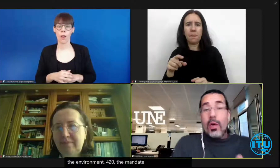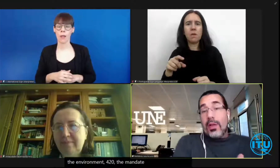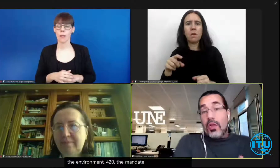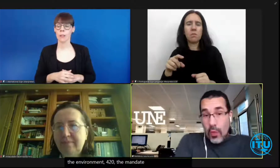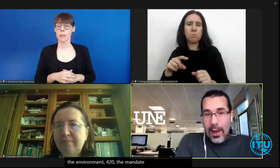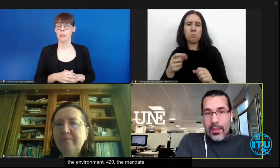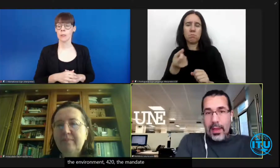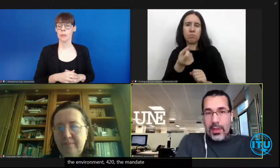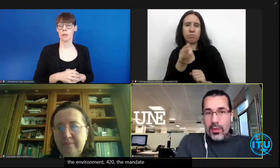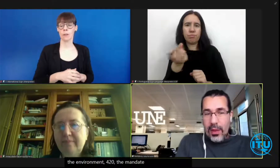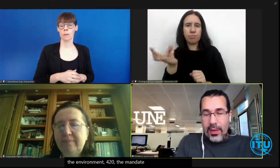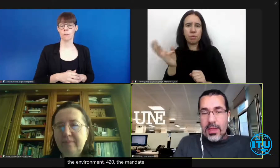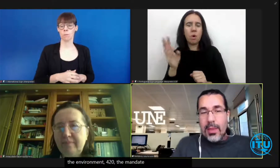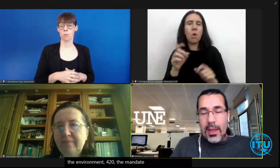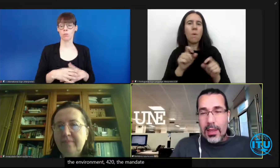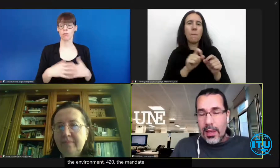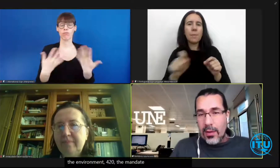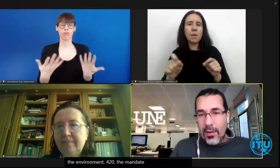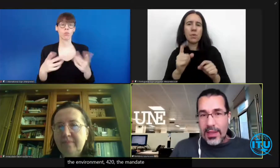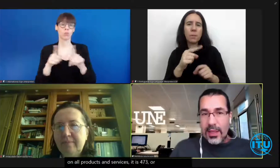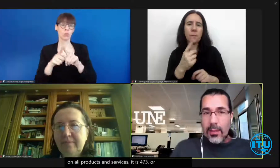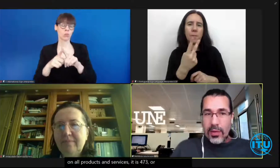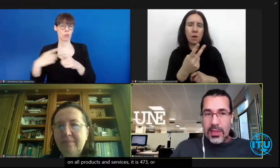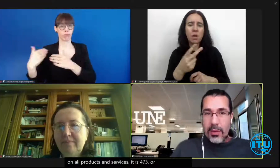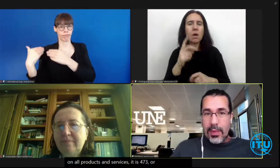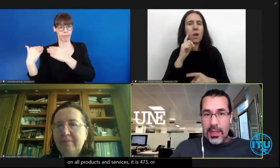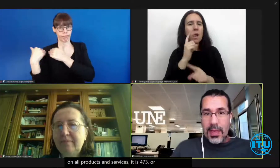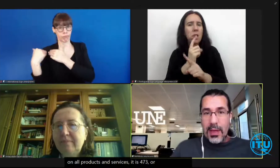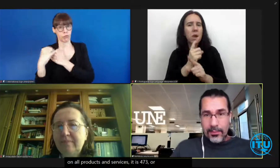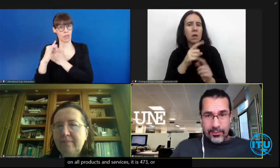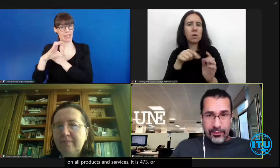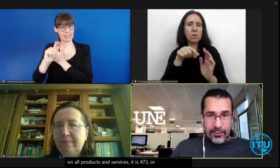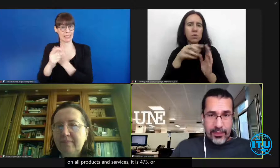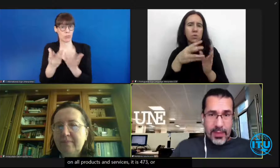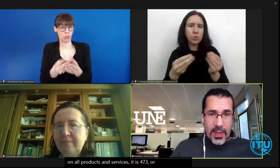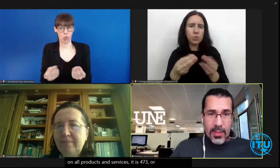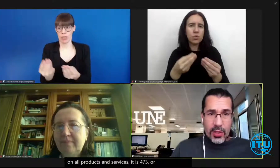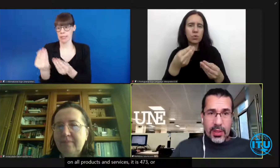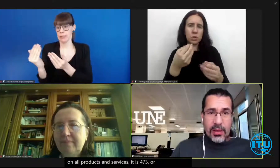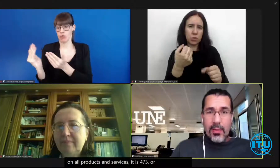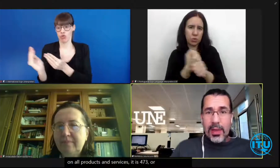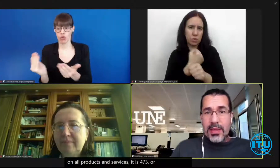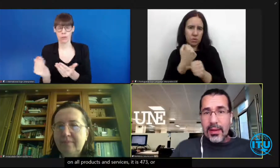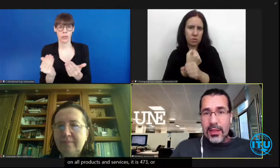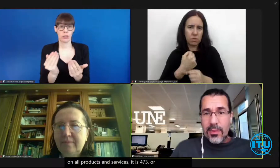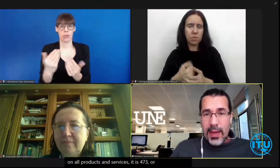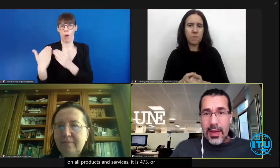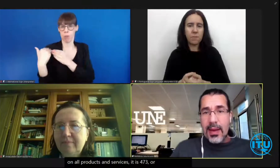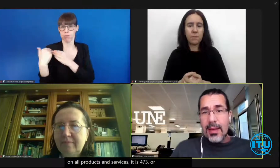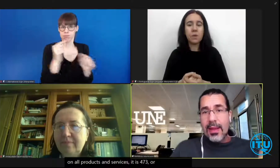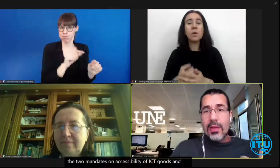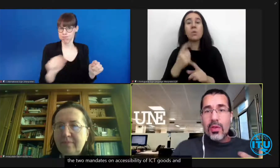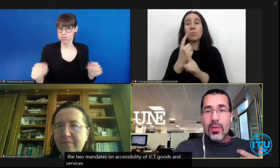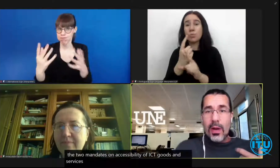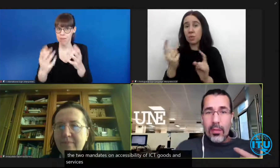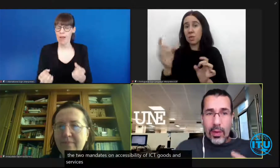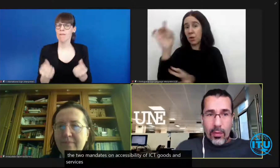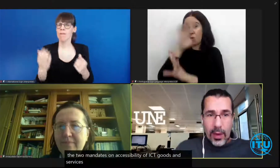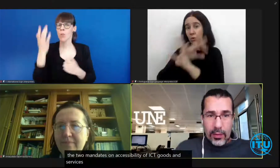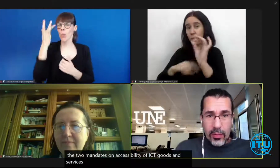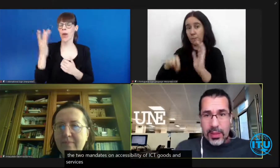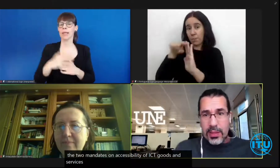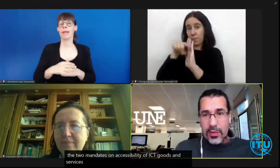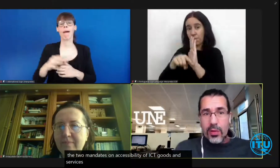473, or the two mandates on accessibility of ICT products and services. Because the European standards mean that you